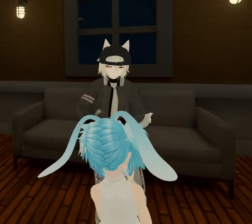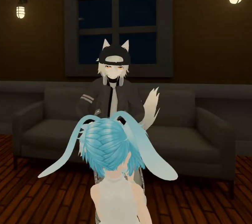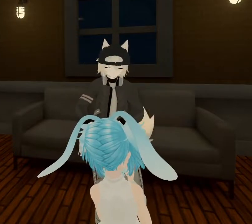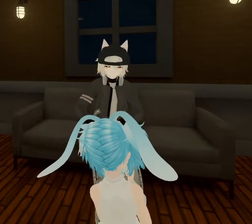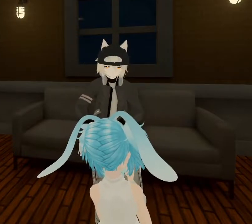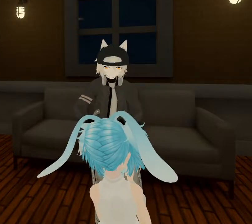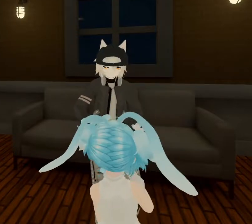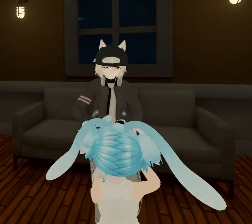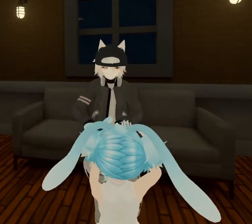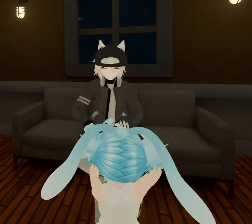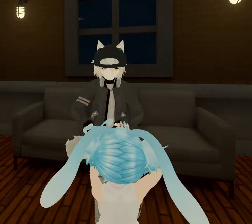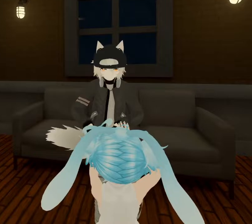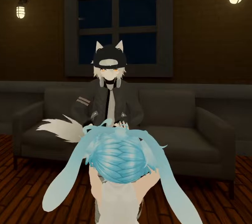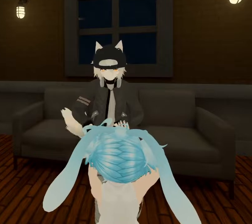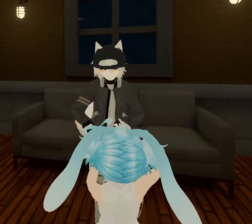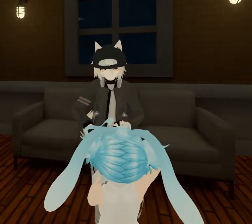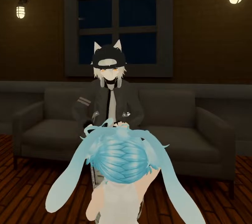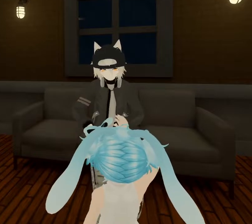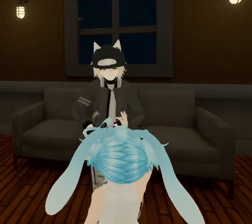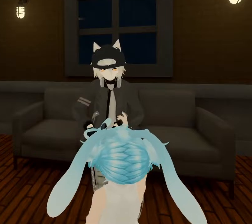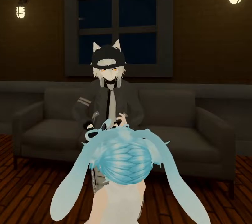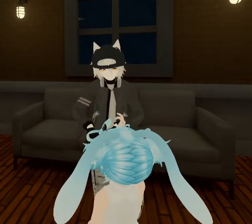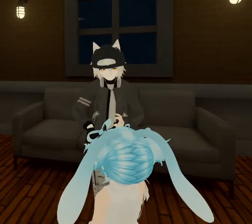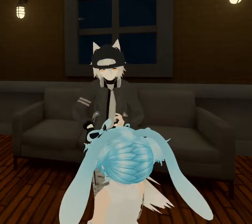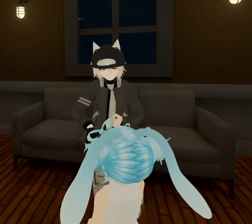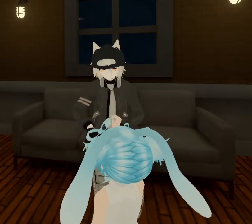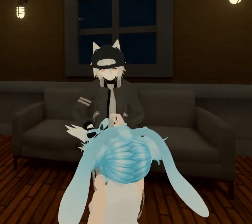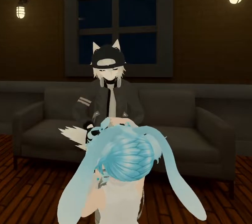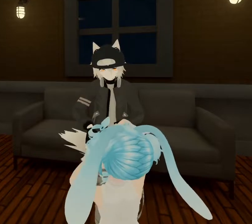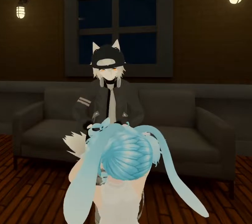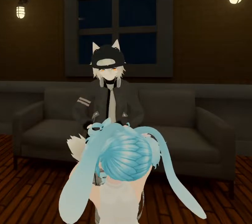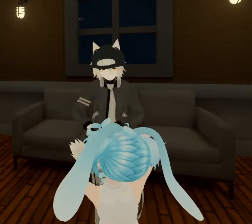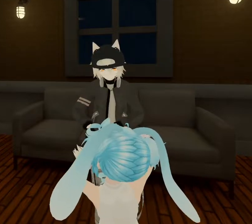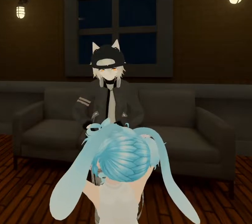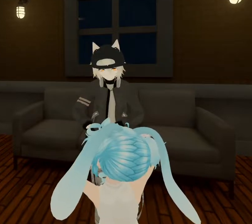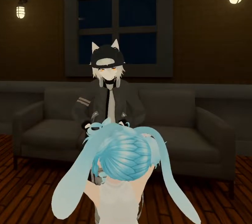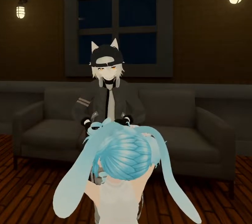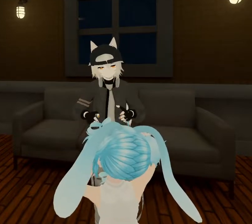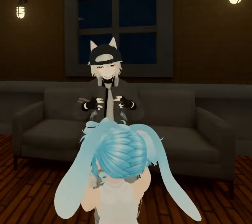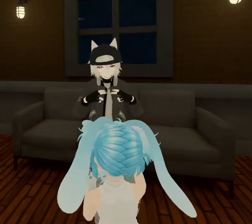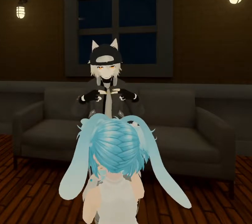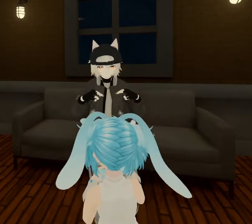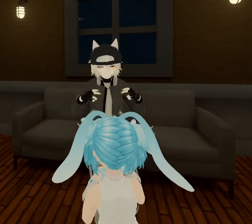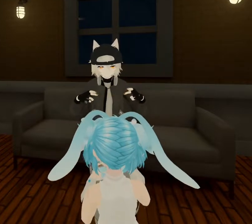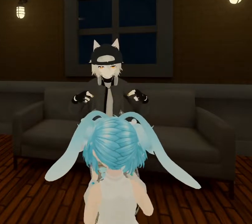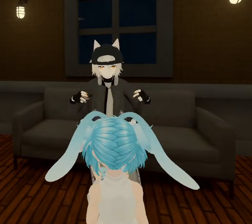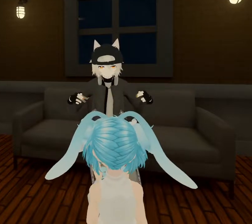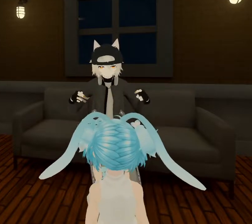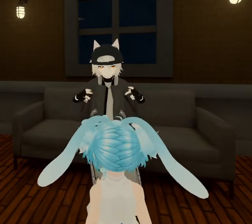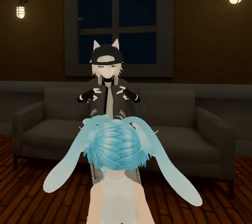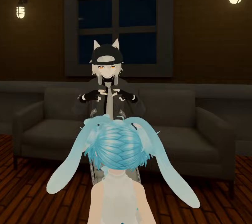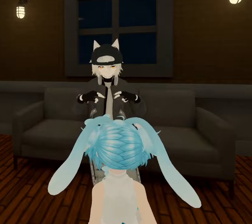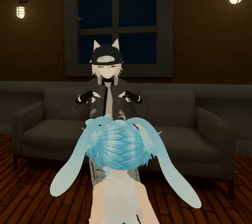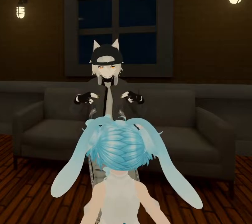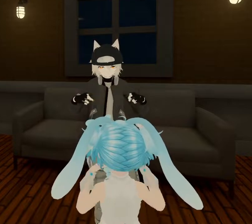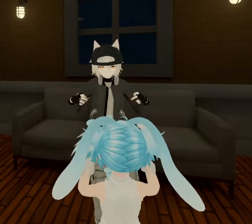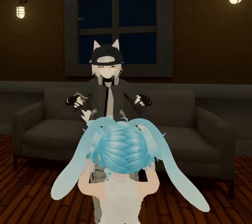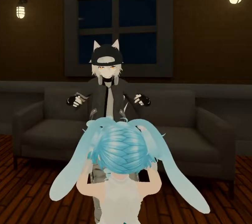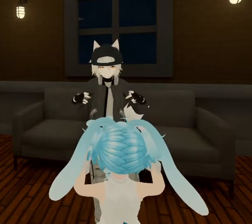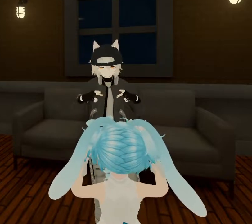signs that don't use like not good, but you don't do that. You can do that, but